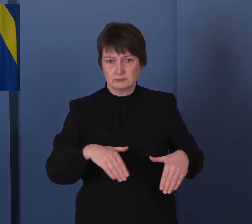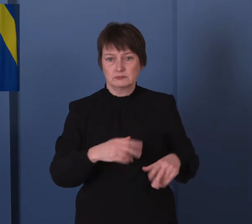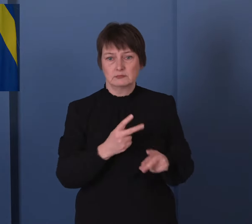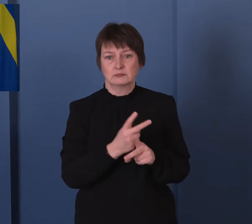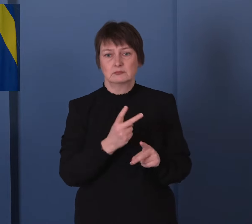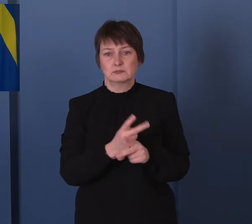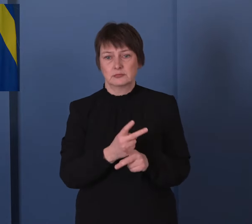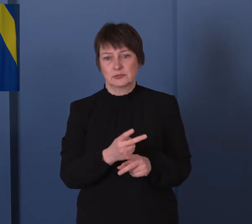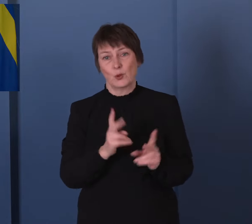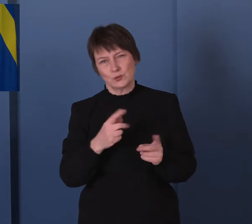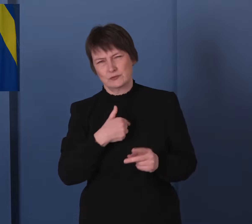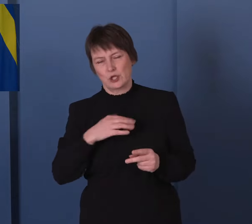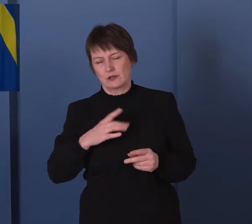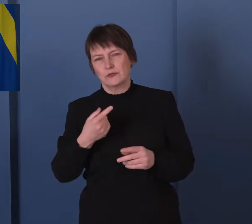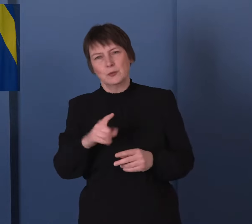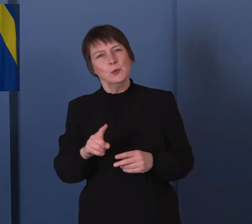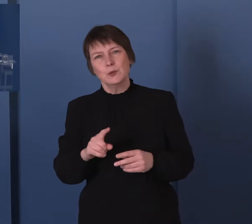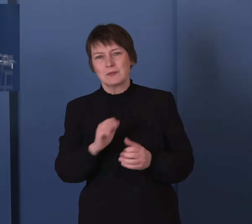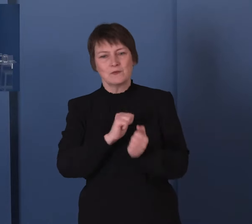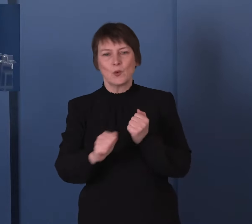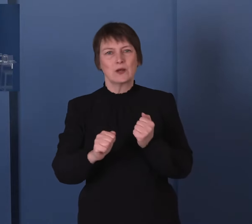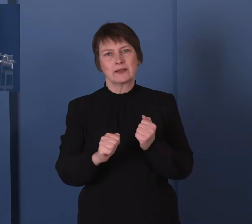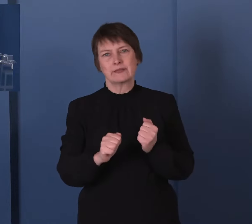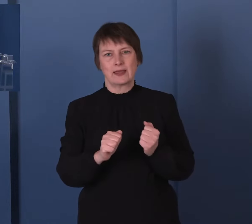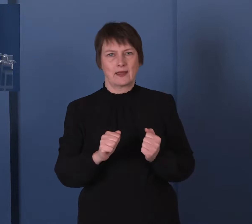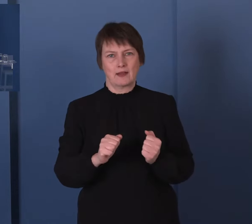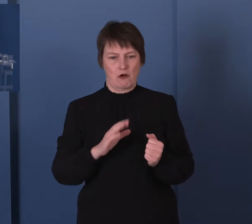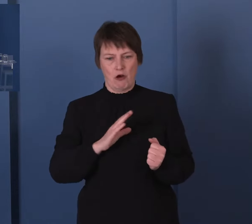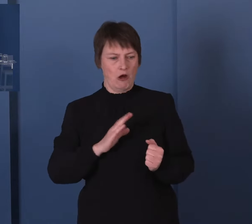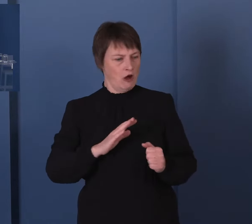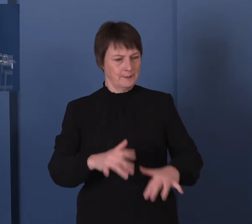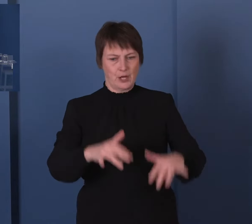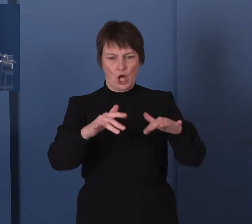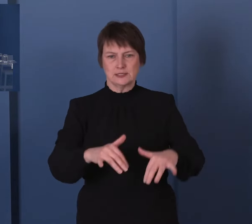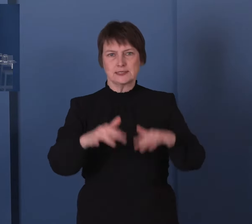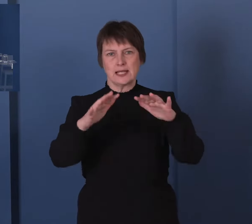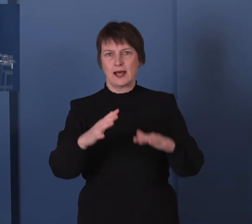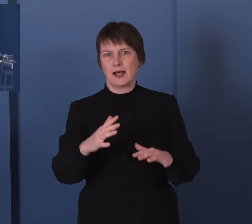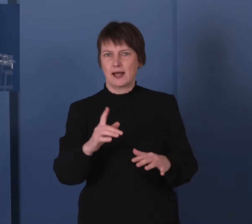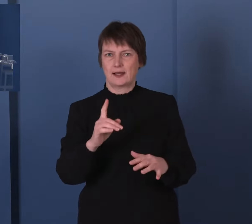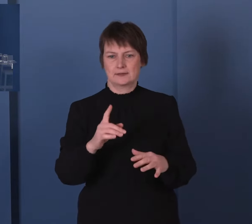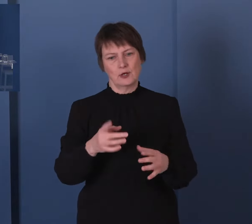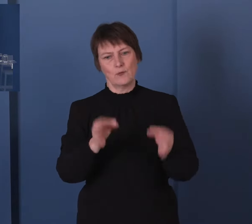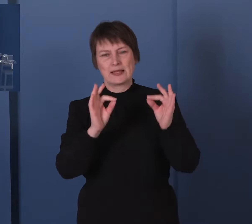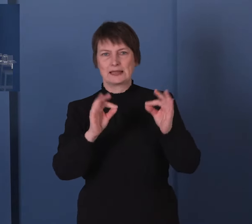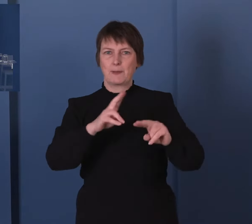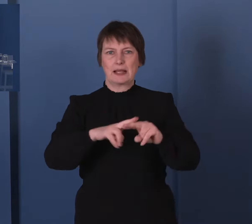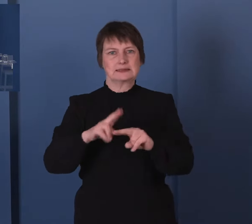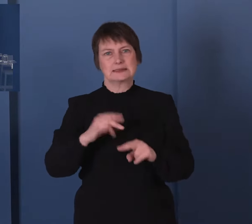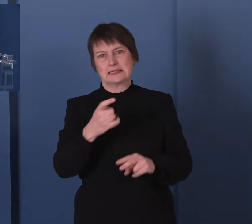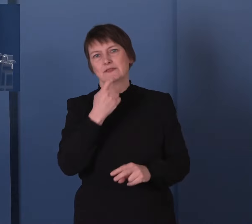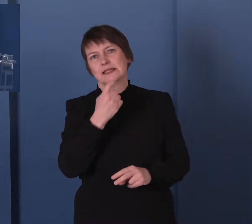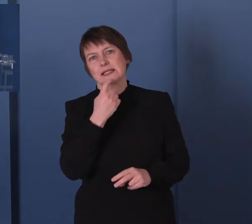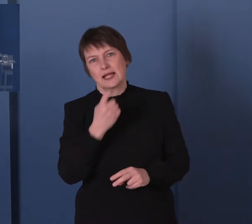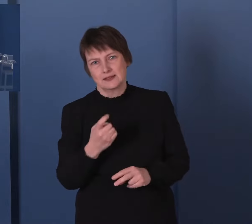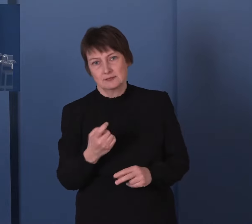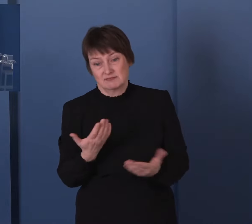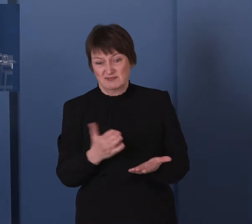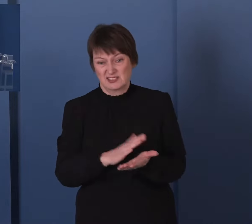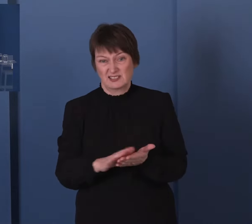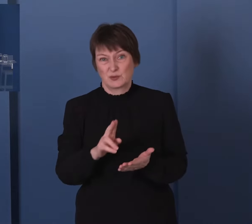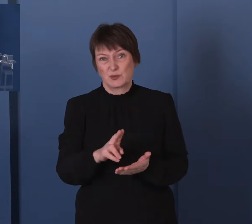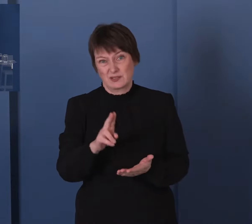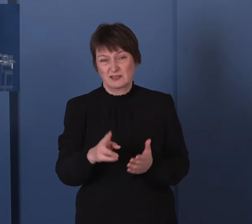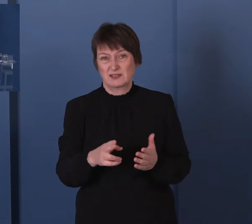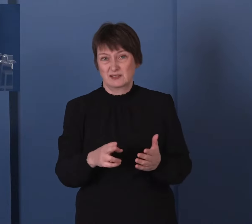in public places. So there is also these kind of very concrete matters why it's not allowed